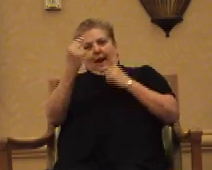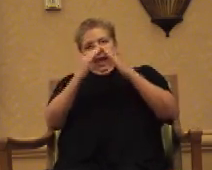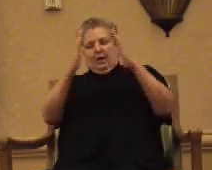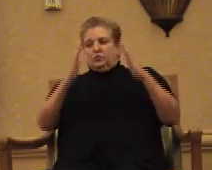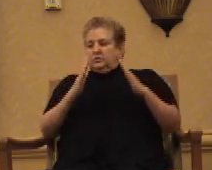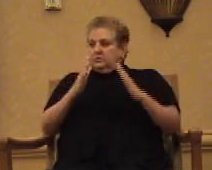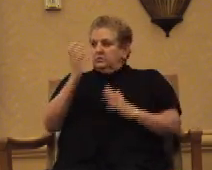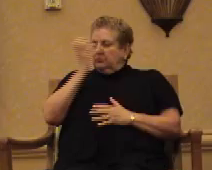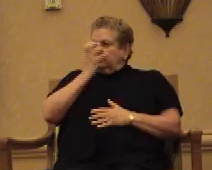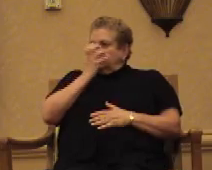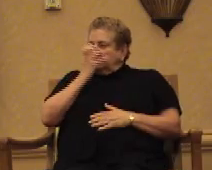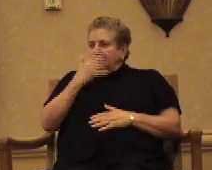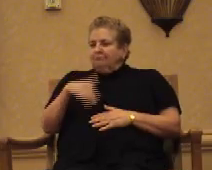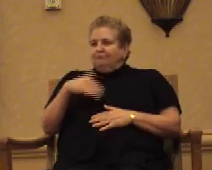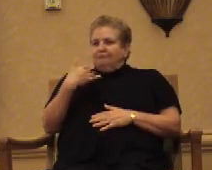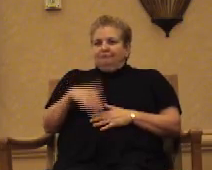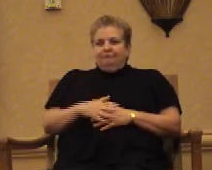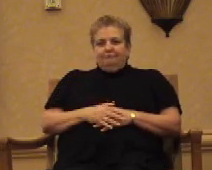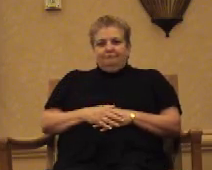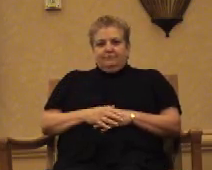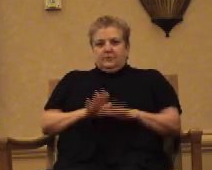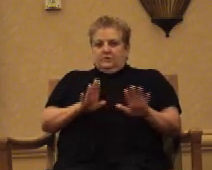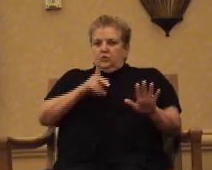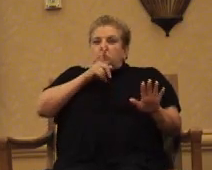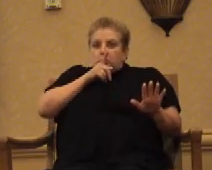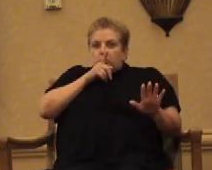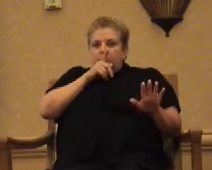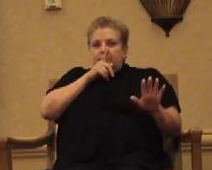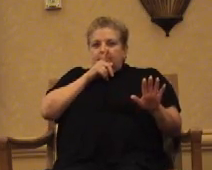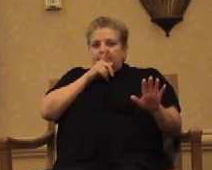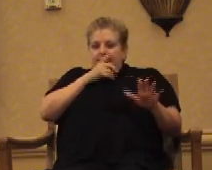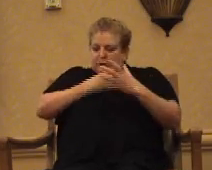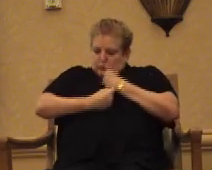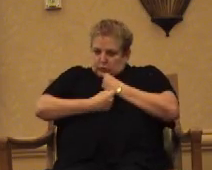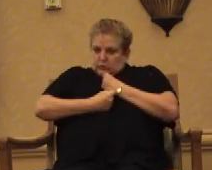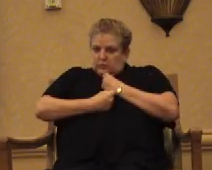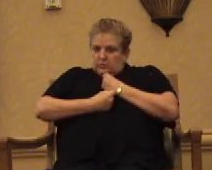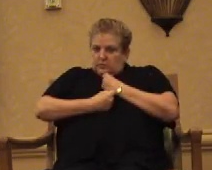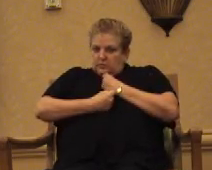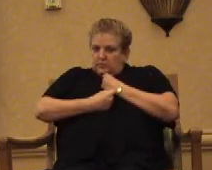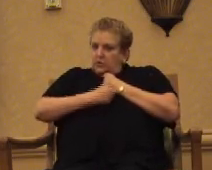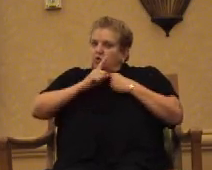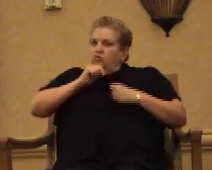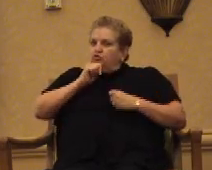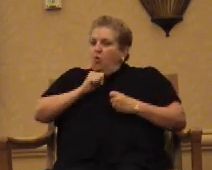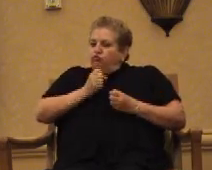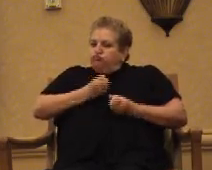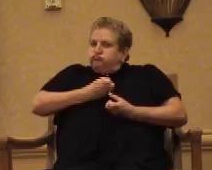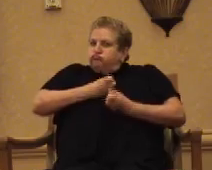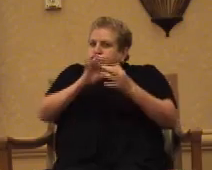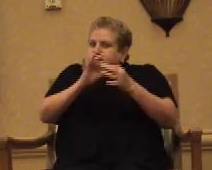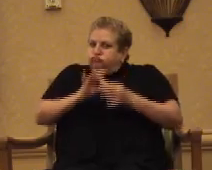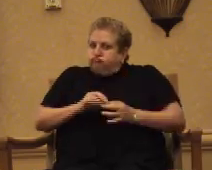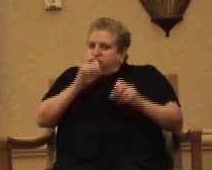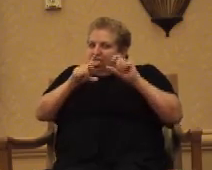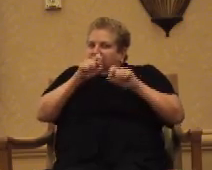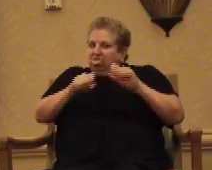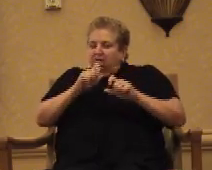and just lay low. Just contain yourself. Don't rock the boat. And I did, and I was